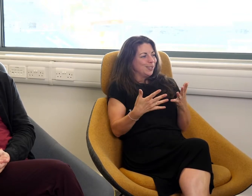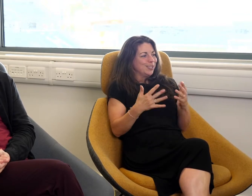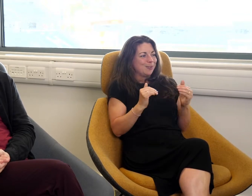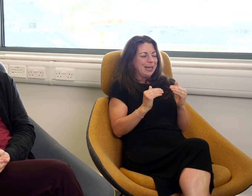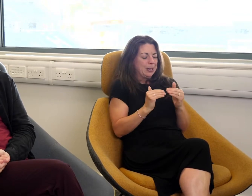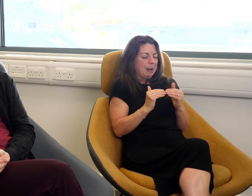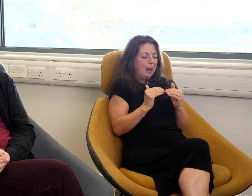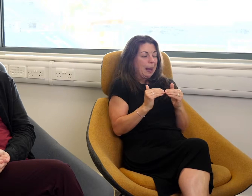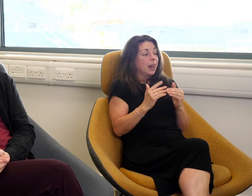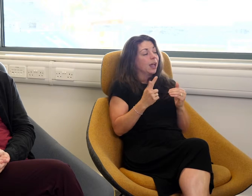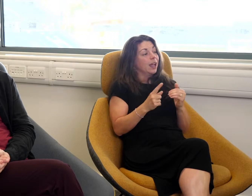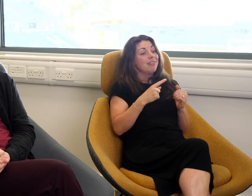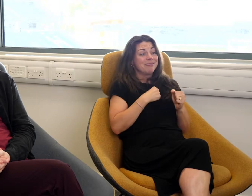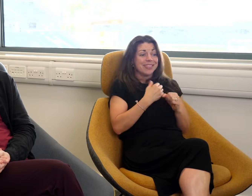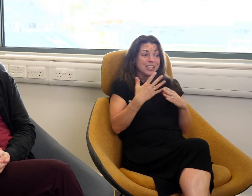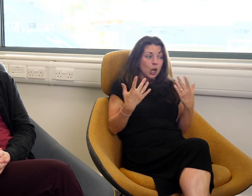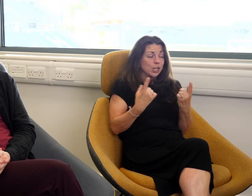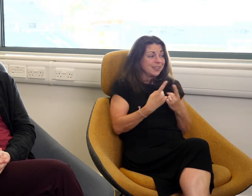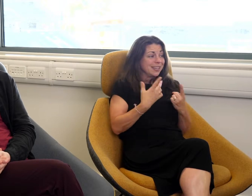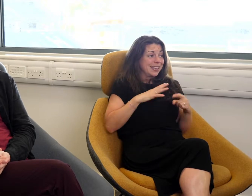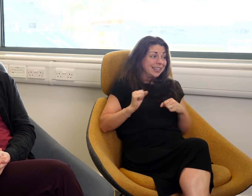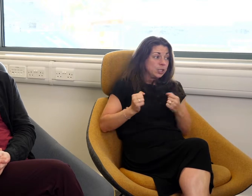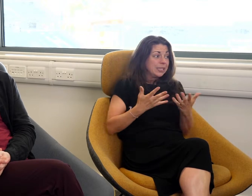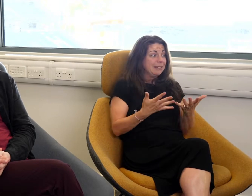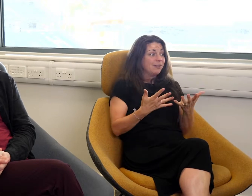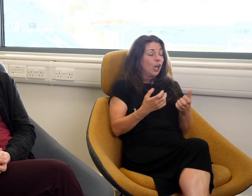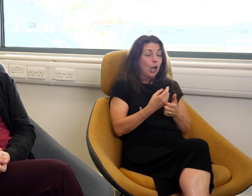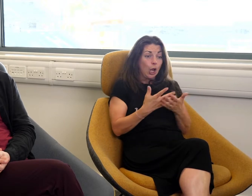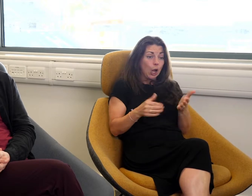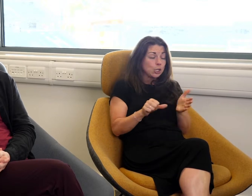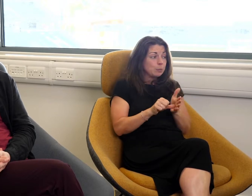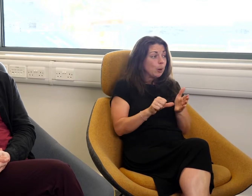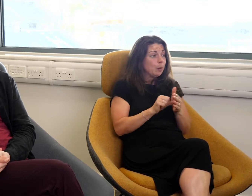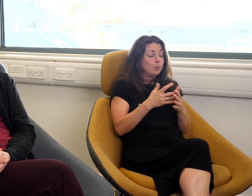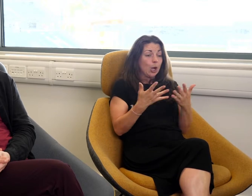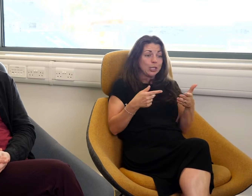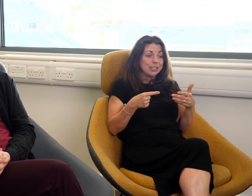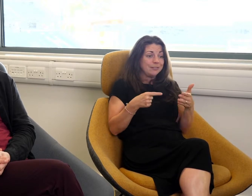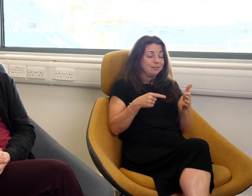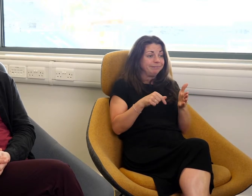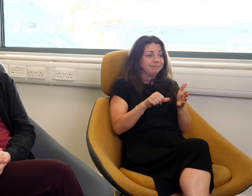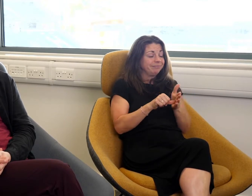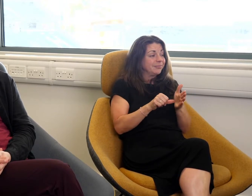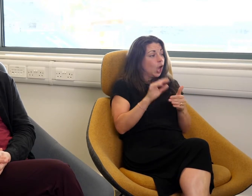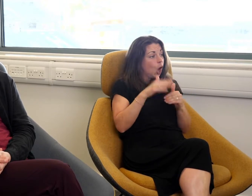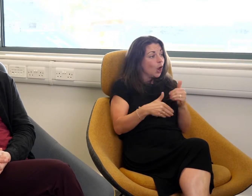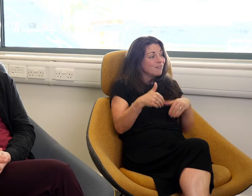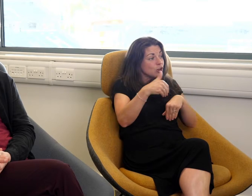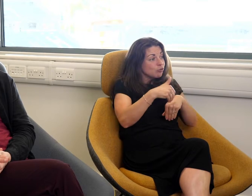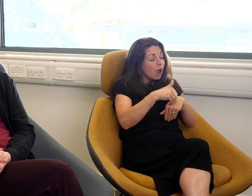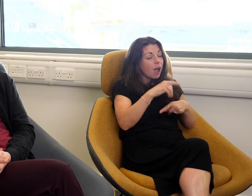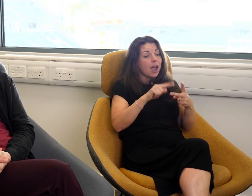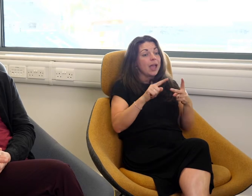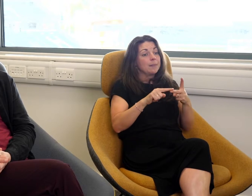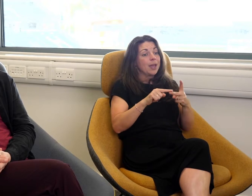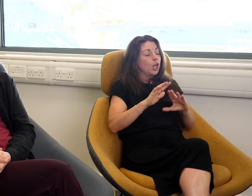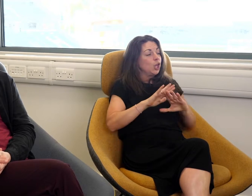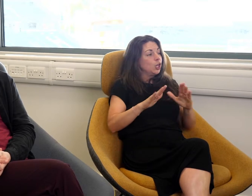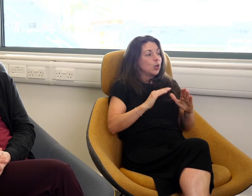lots of things need doing. We have lots of issues. We've got problems around crime, around lack of access to healthcare, lack of housing